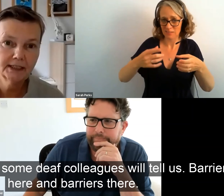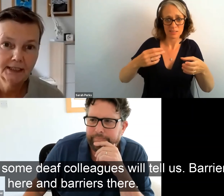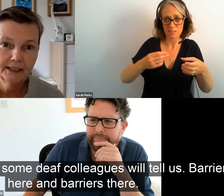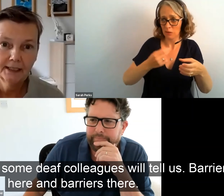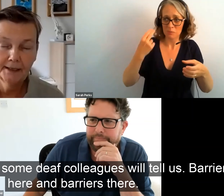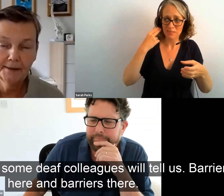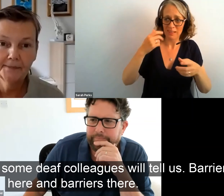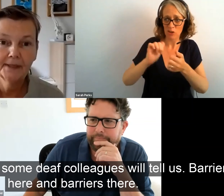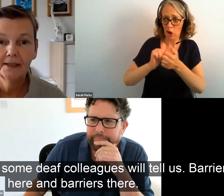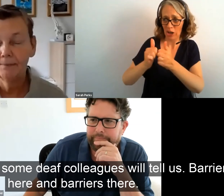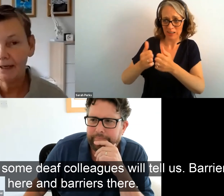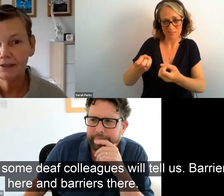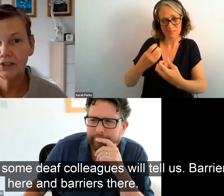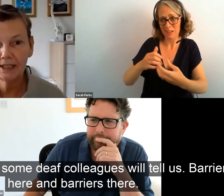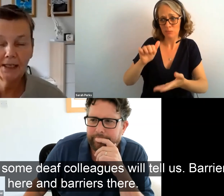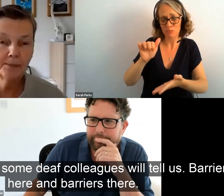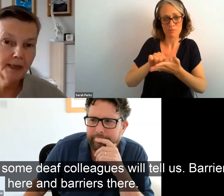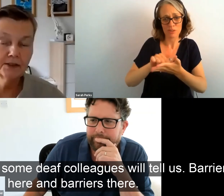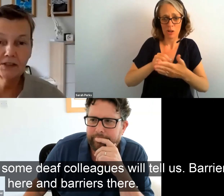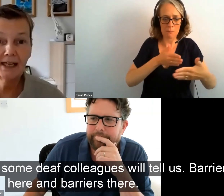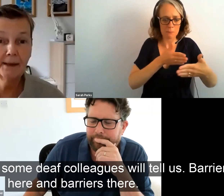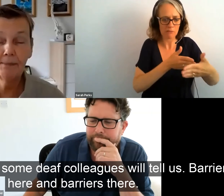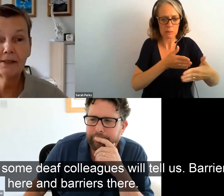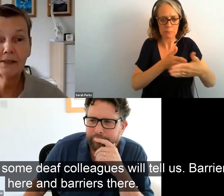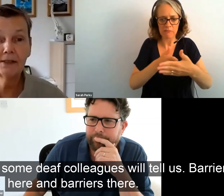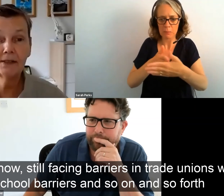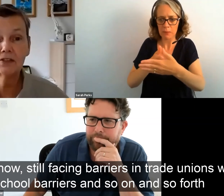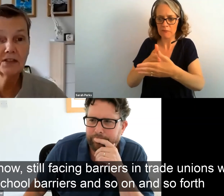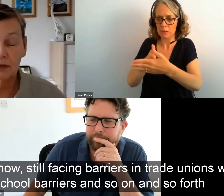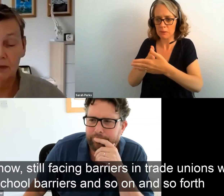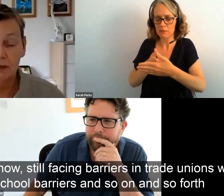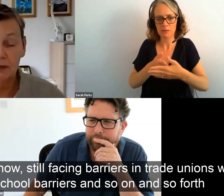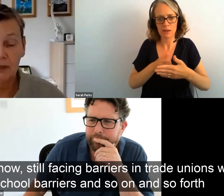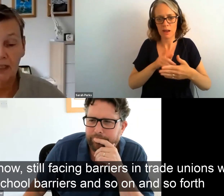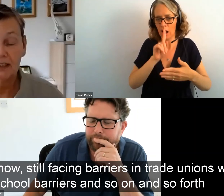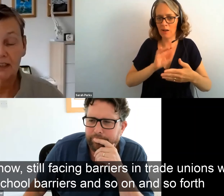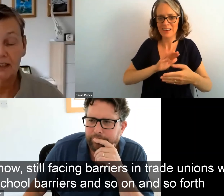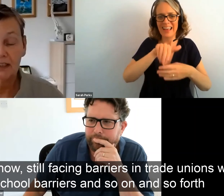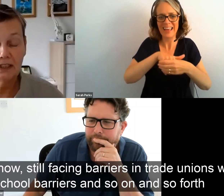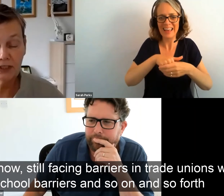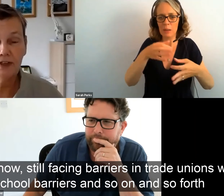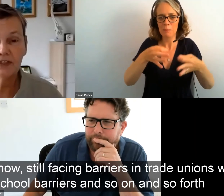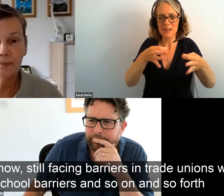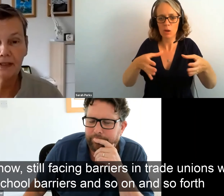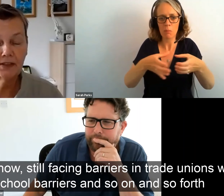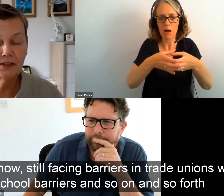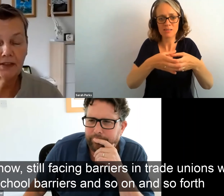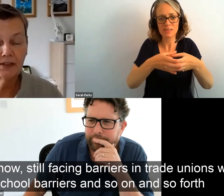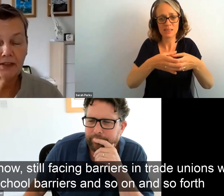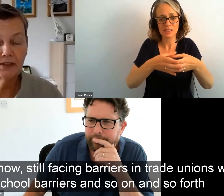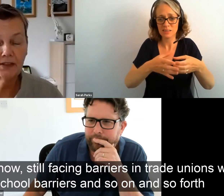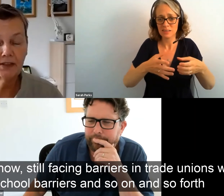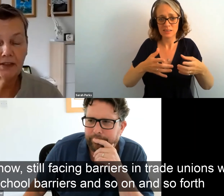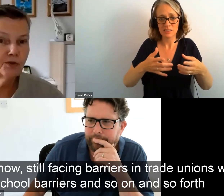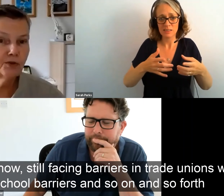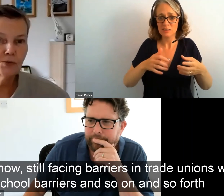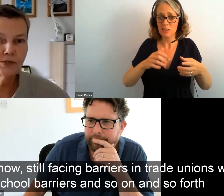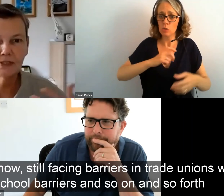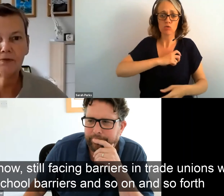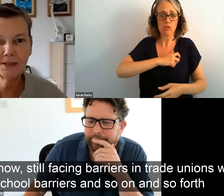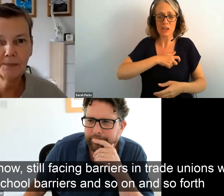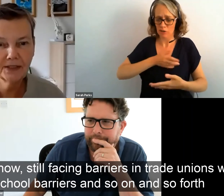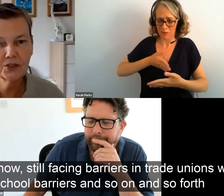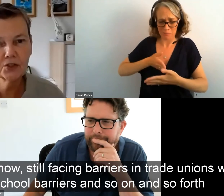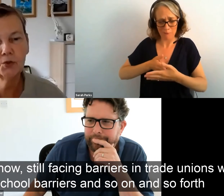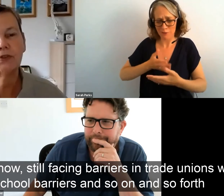us. Barriers here, barriers there, barriers, we'll still face the barriers at trade unions, we